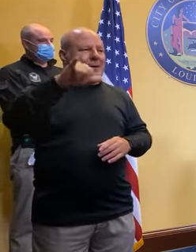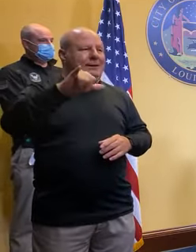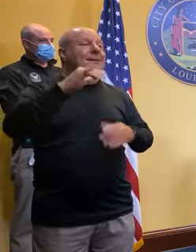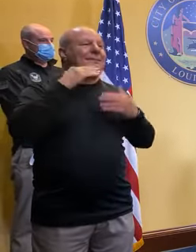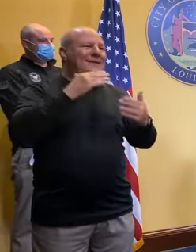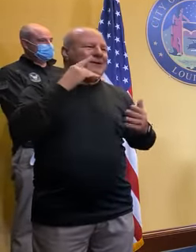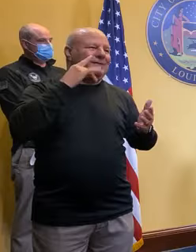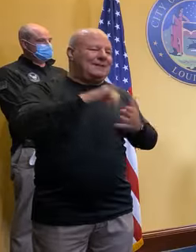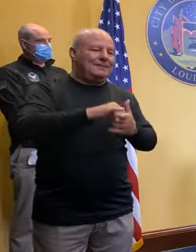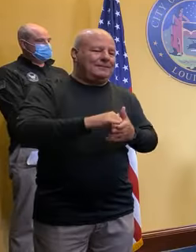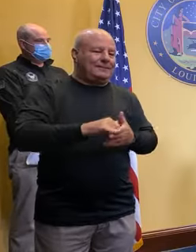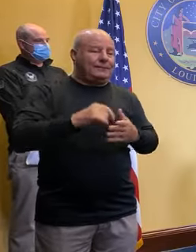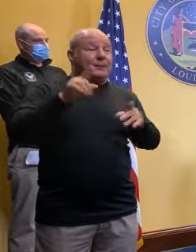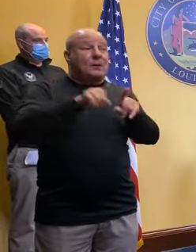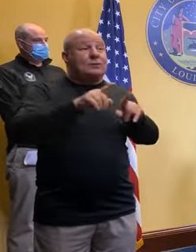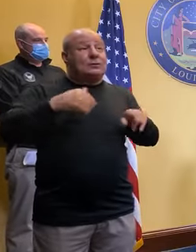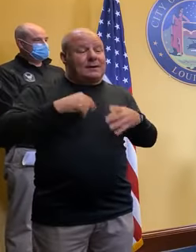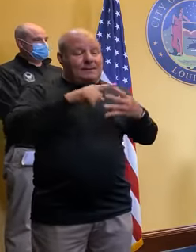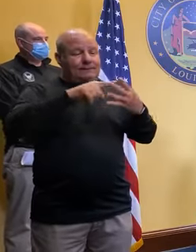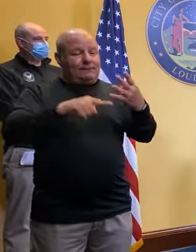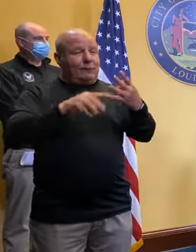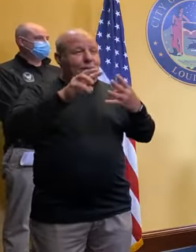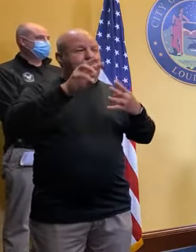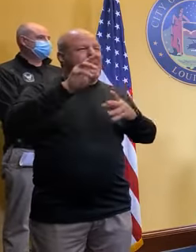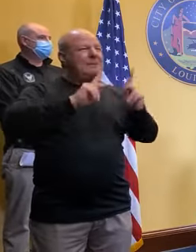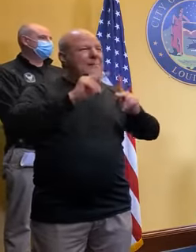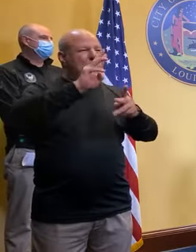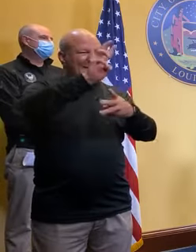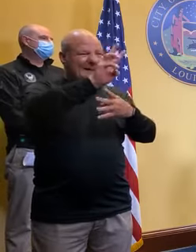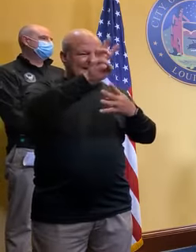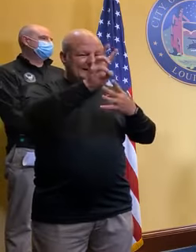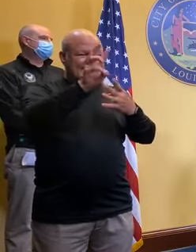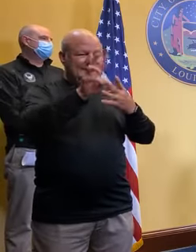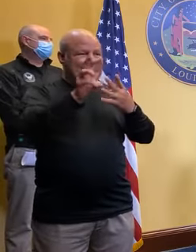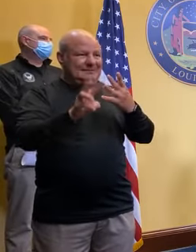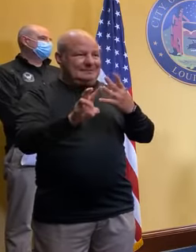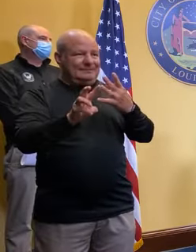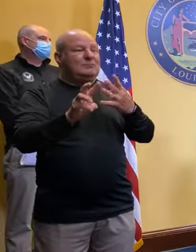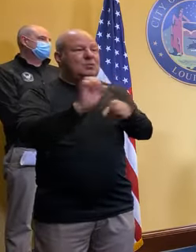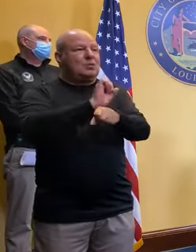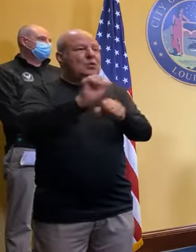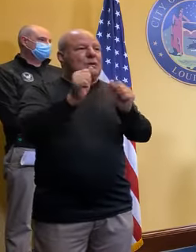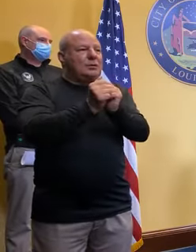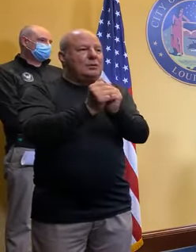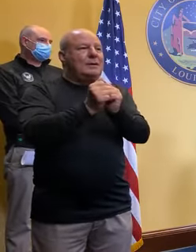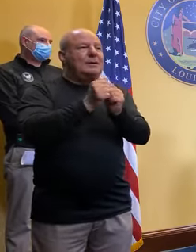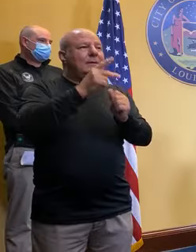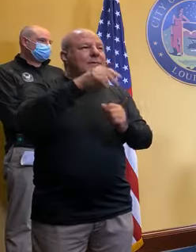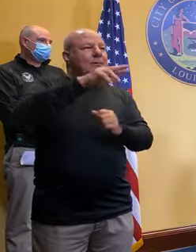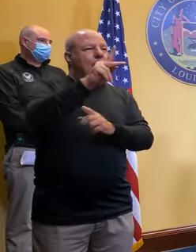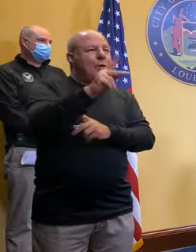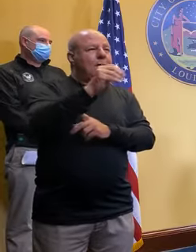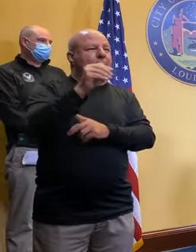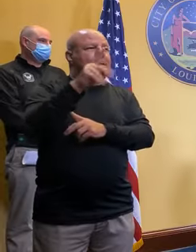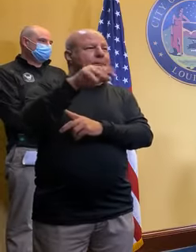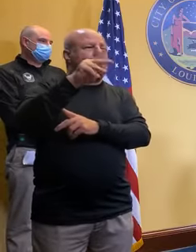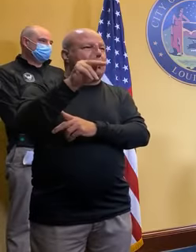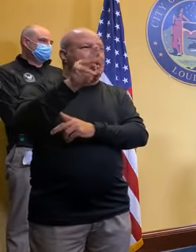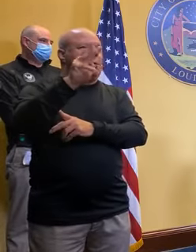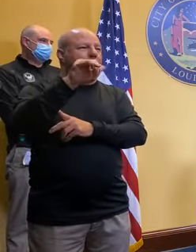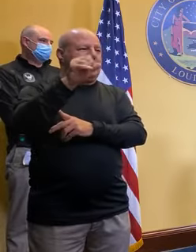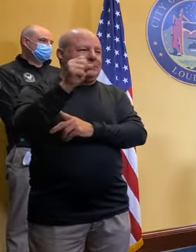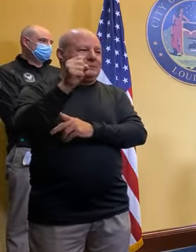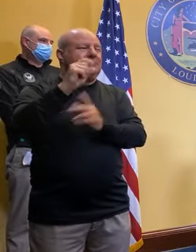have 4 6-person crews that are working with Park and Parkway. Started early